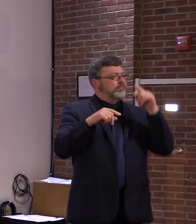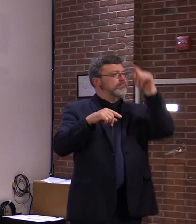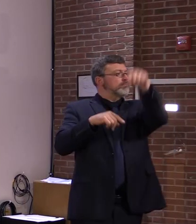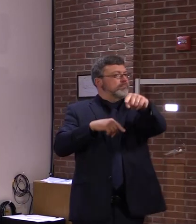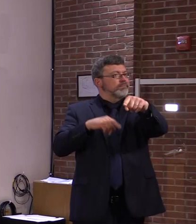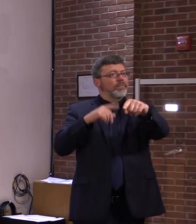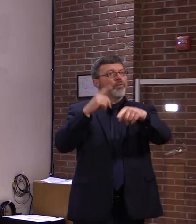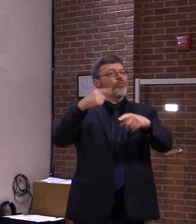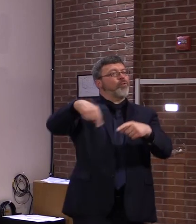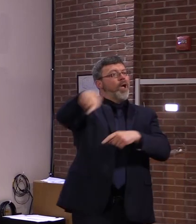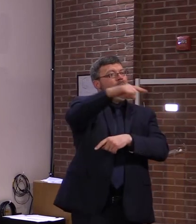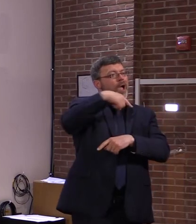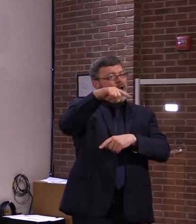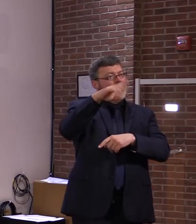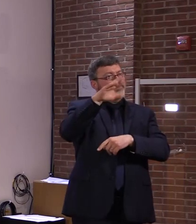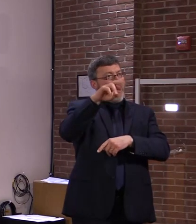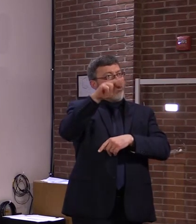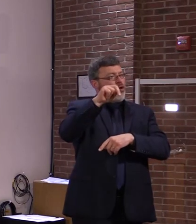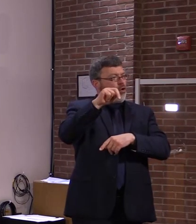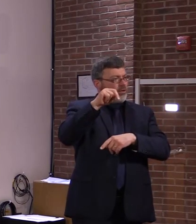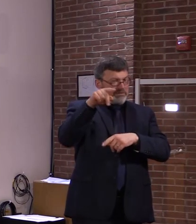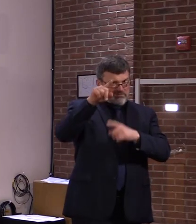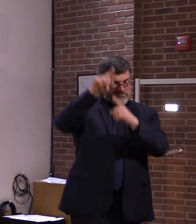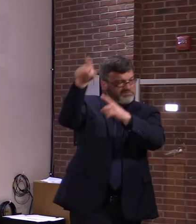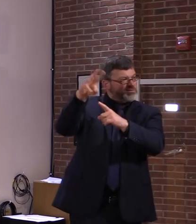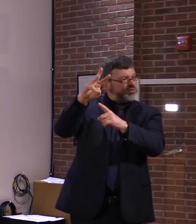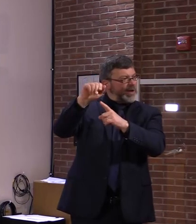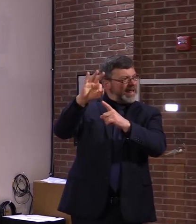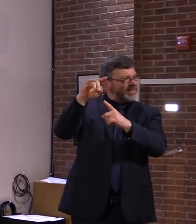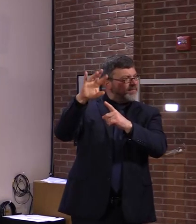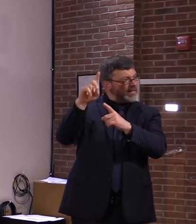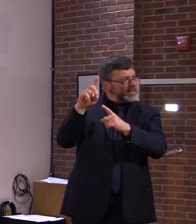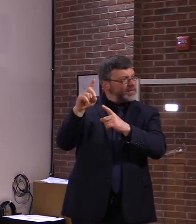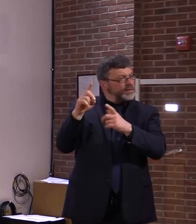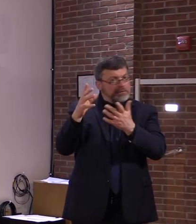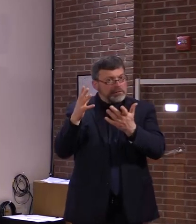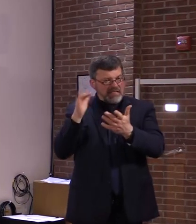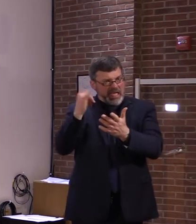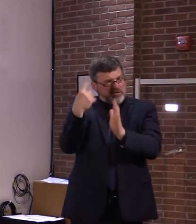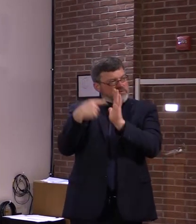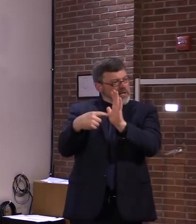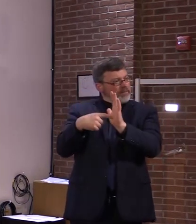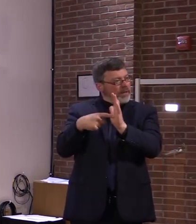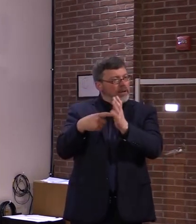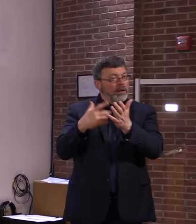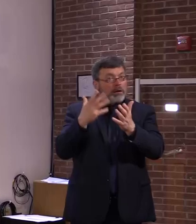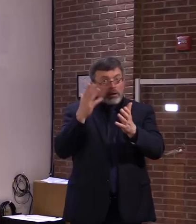notifications about the Route 100 clinic through the state's notification site, but not this Wakefield pop-up clinic.